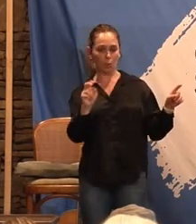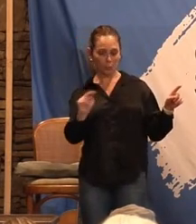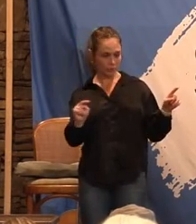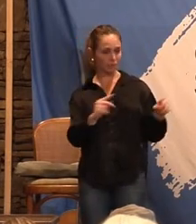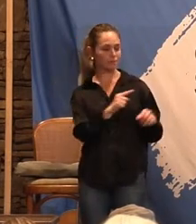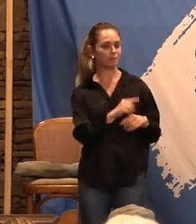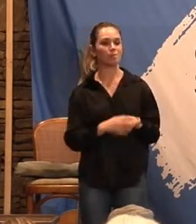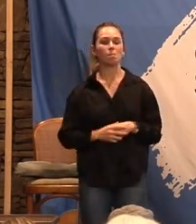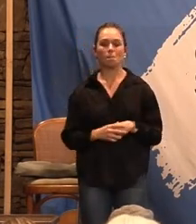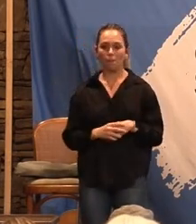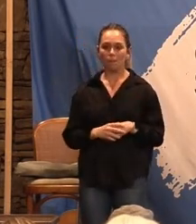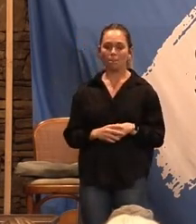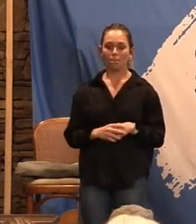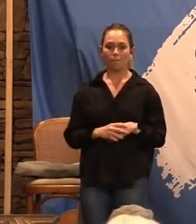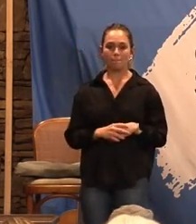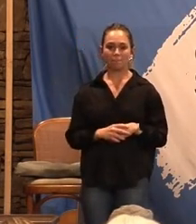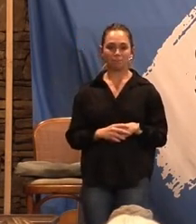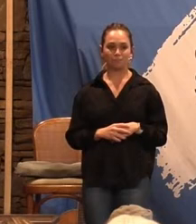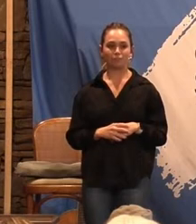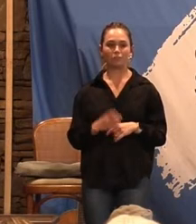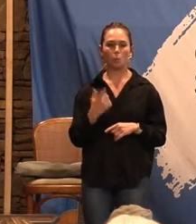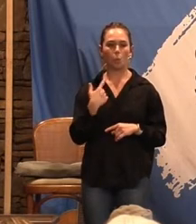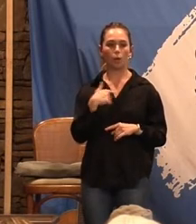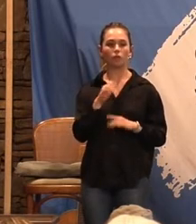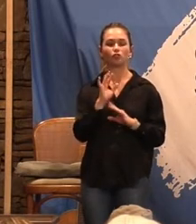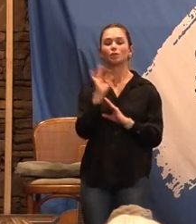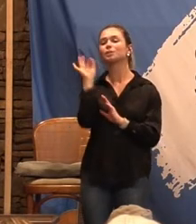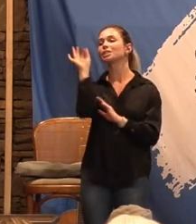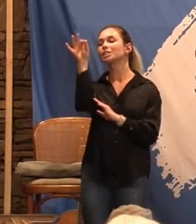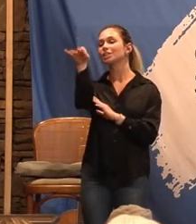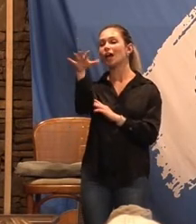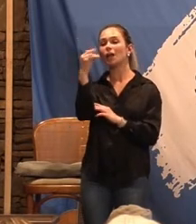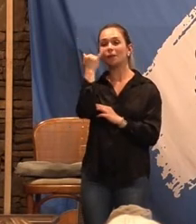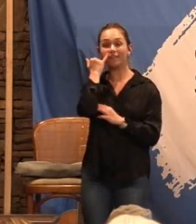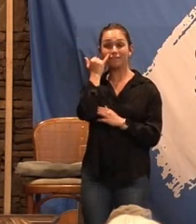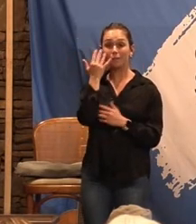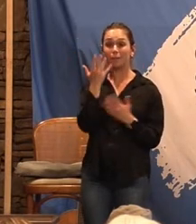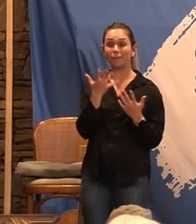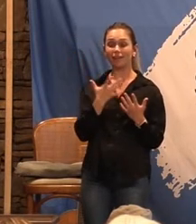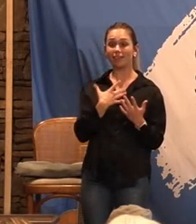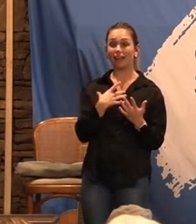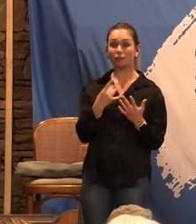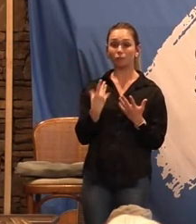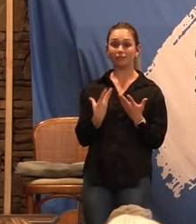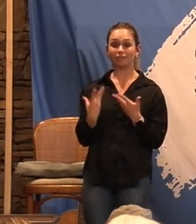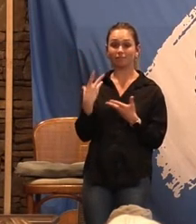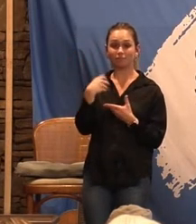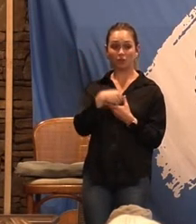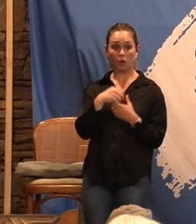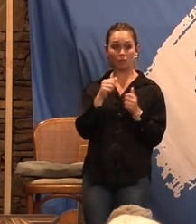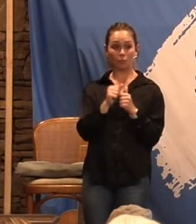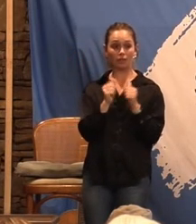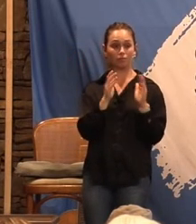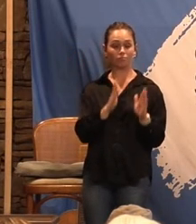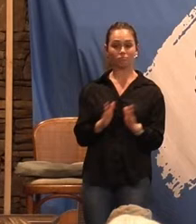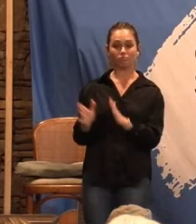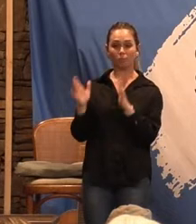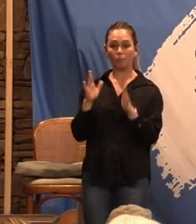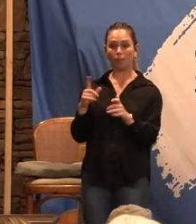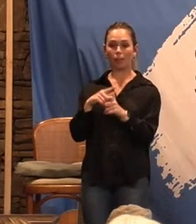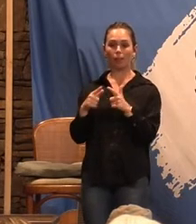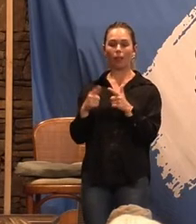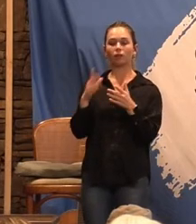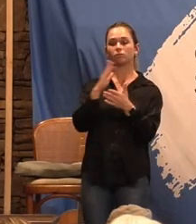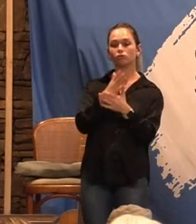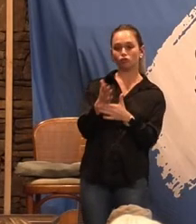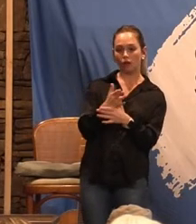Yeah. And we're just putting a shout out. If you might like to be involved with the planning, the telling,